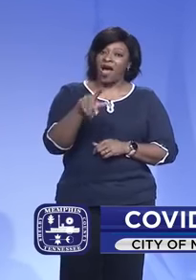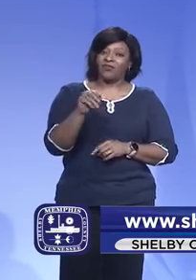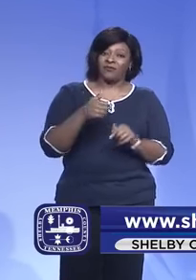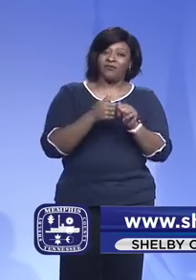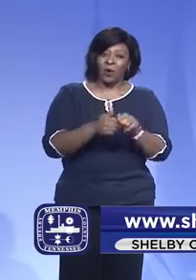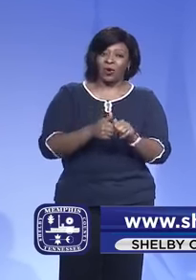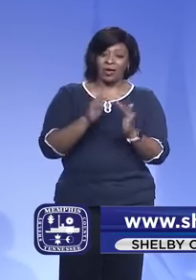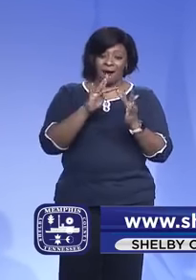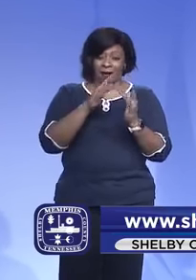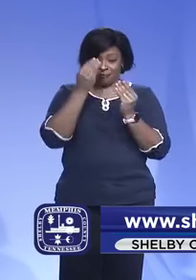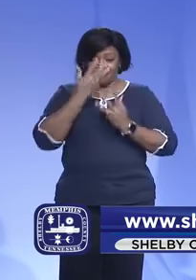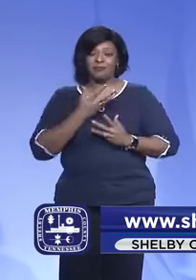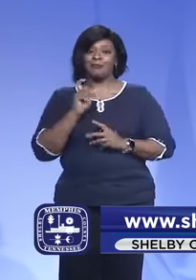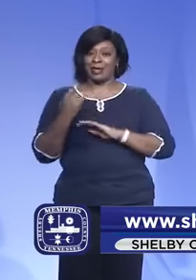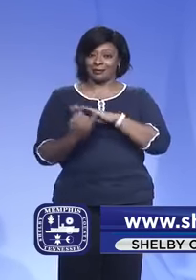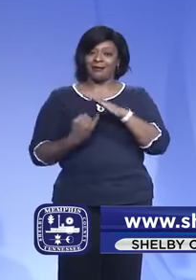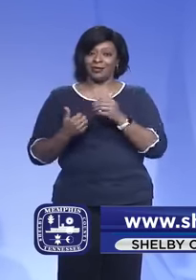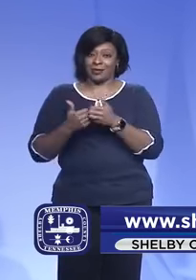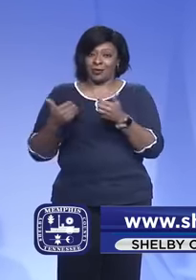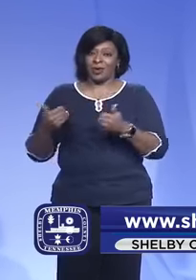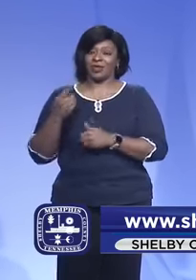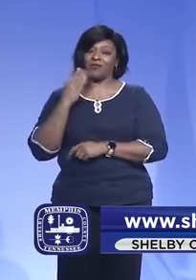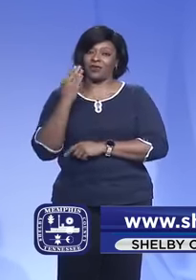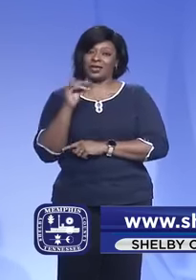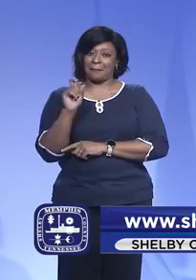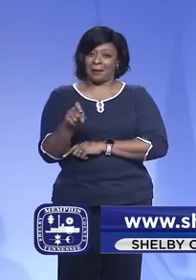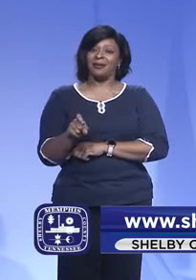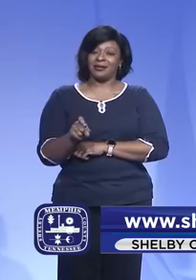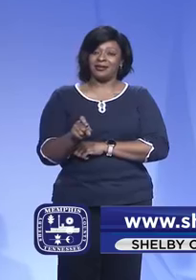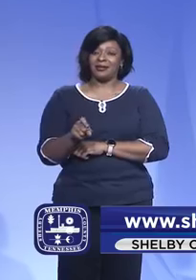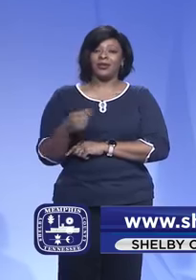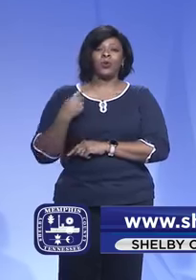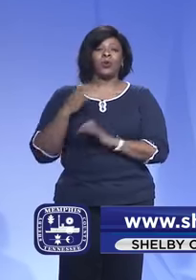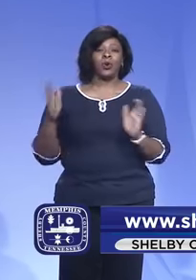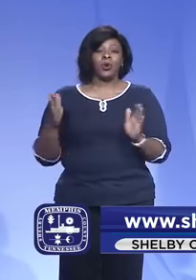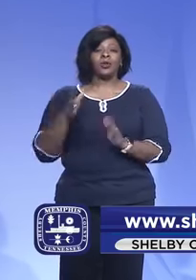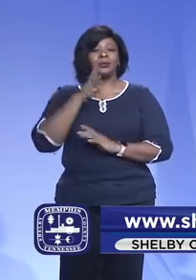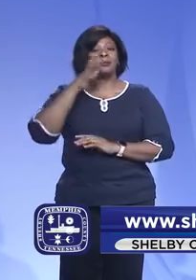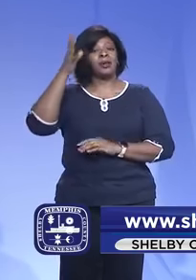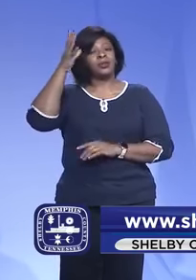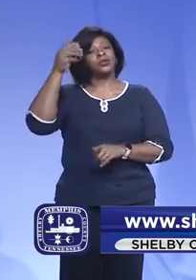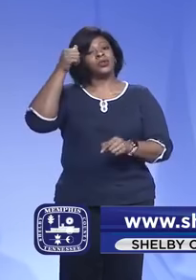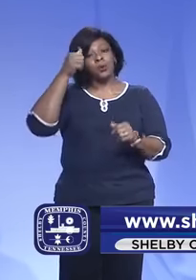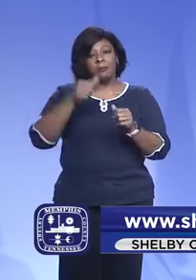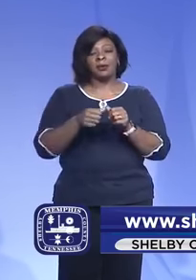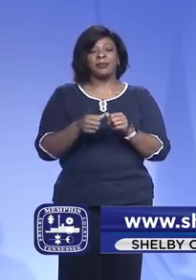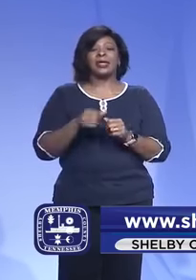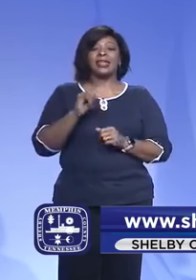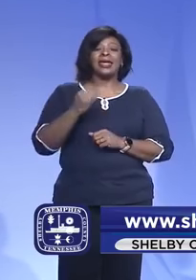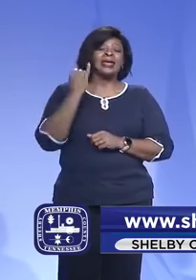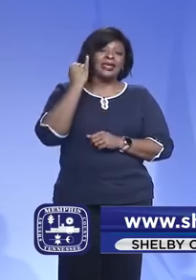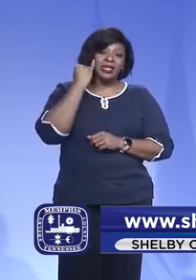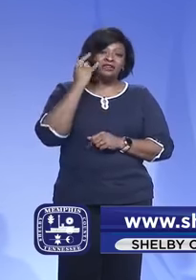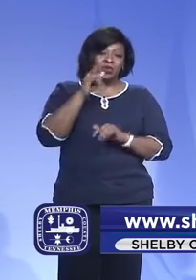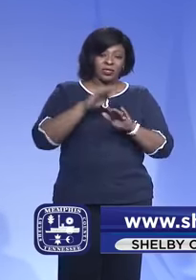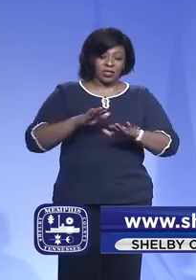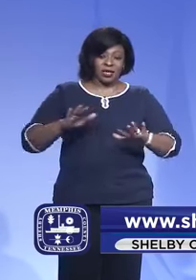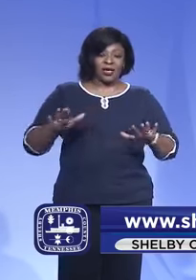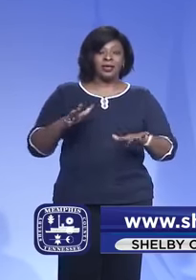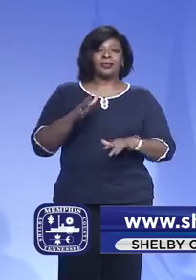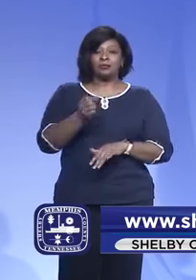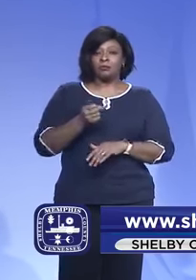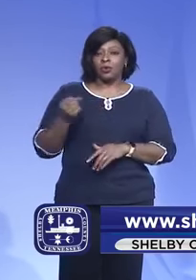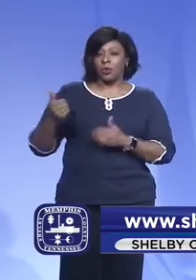do. And so we're wanting to encourage parents to remember that if your child has been placed